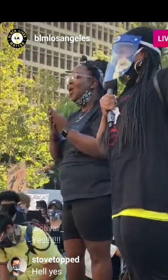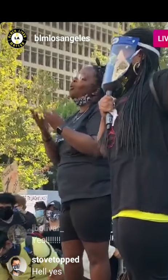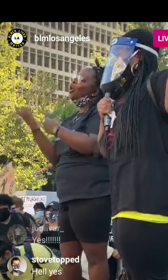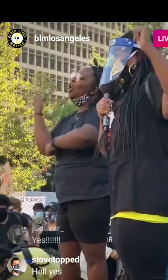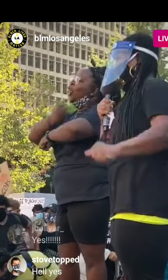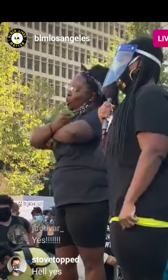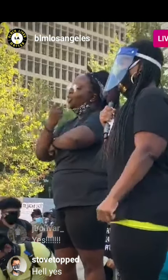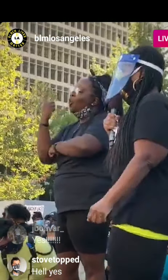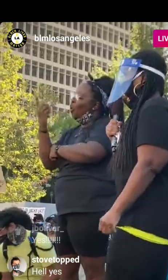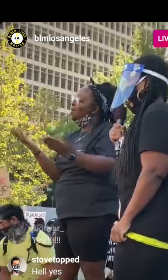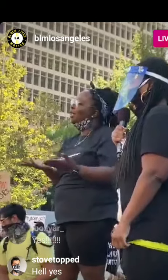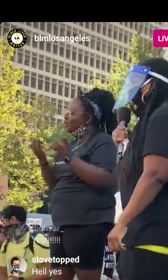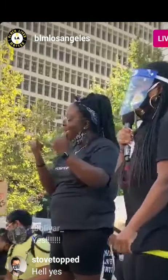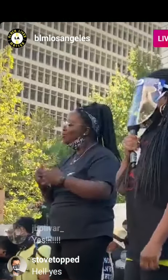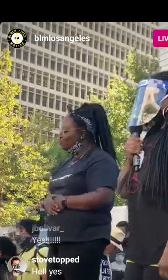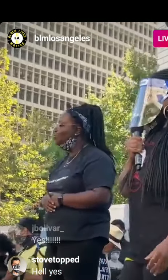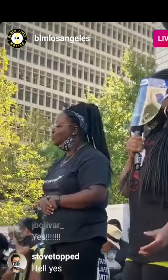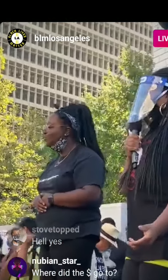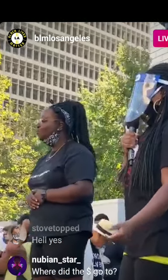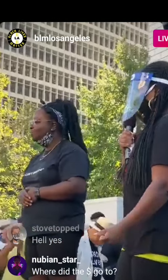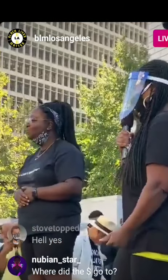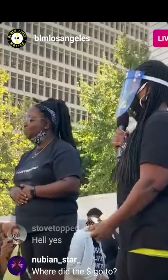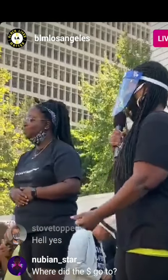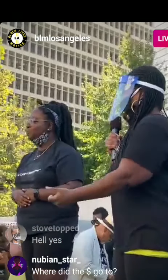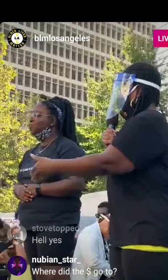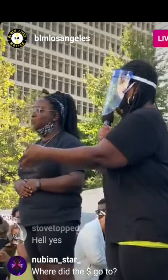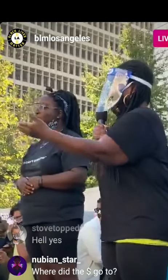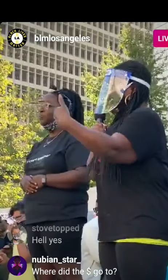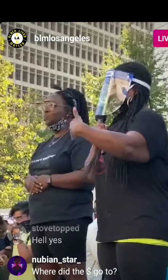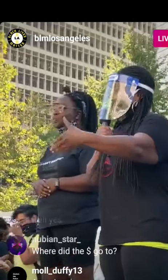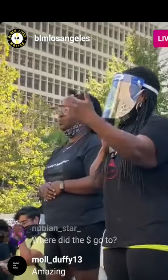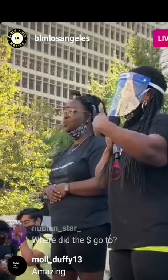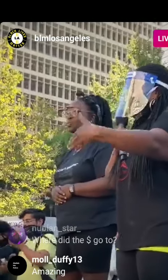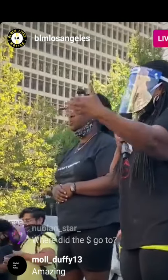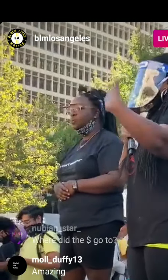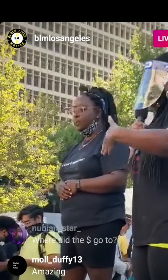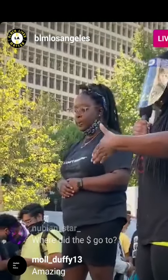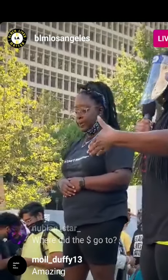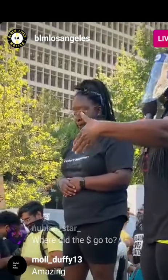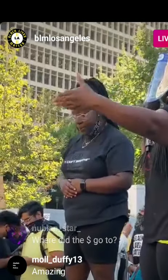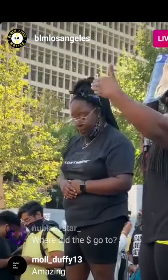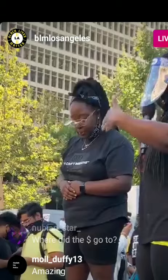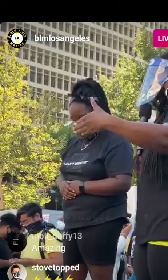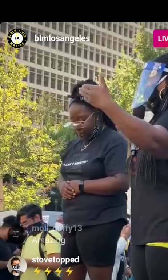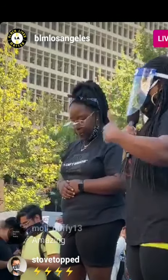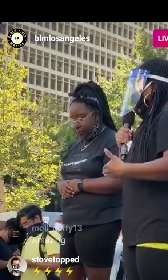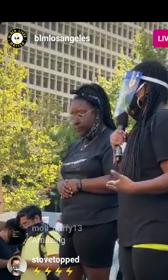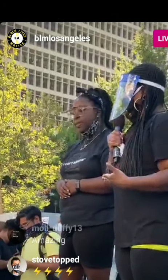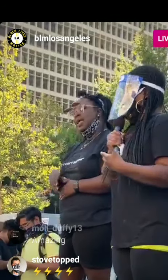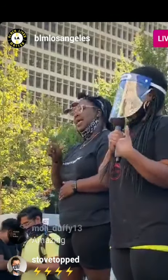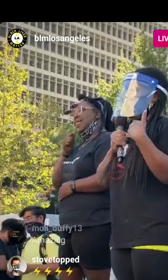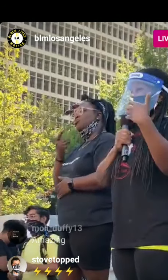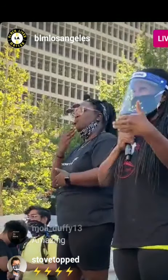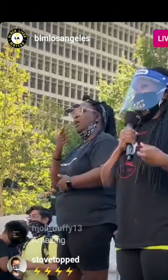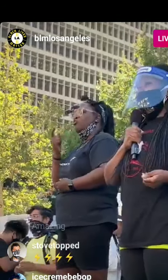in the one that's here. So, and that happened with y'all ushering in and joining